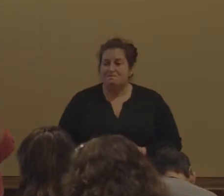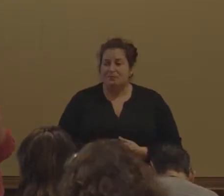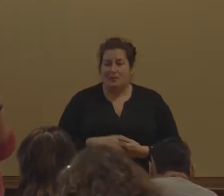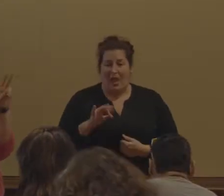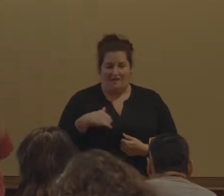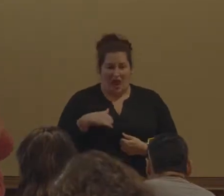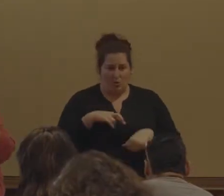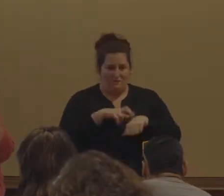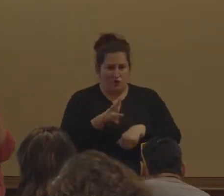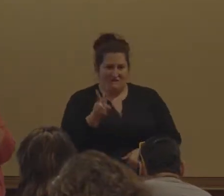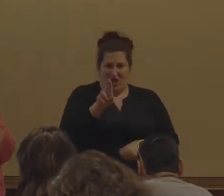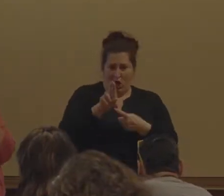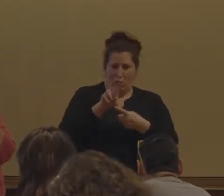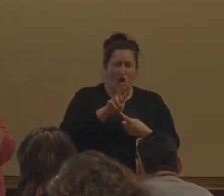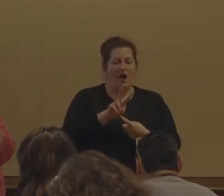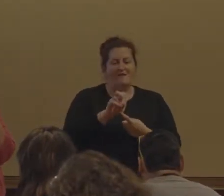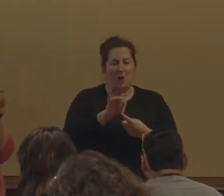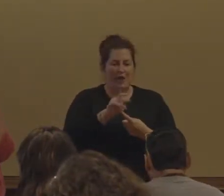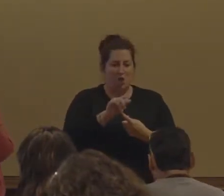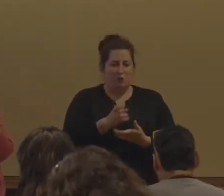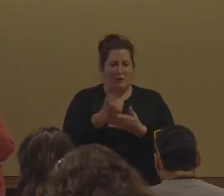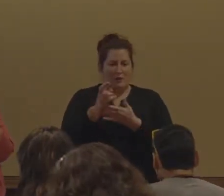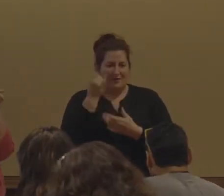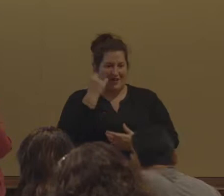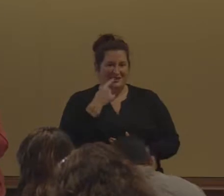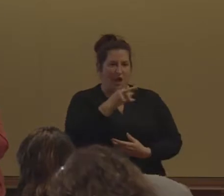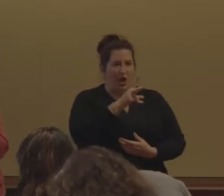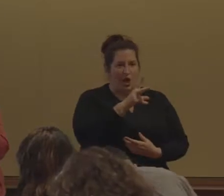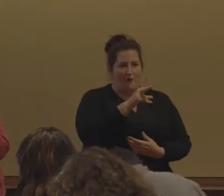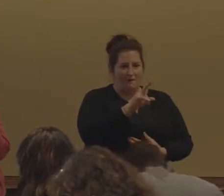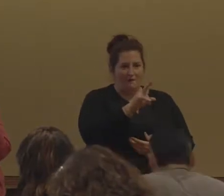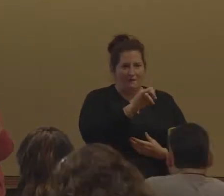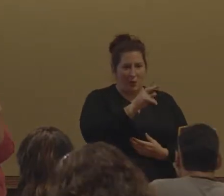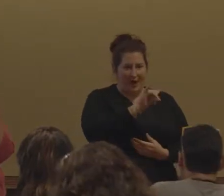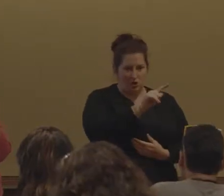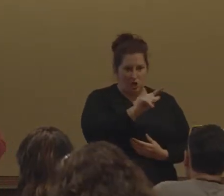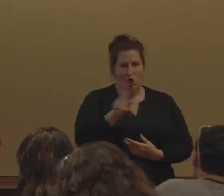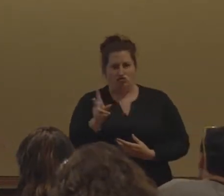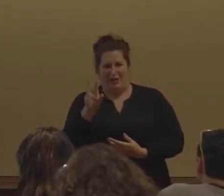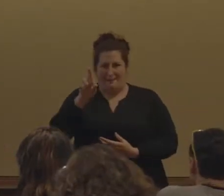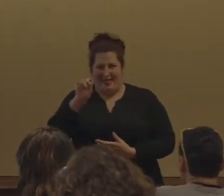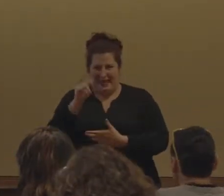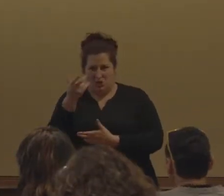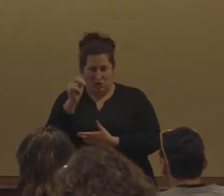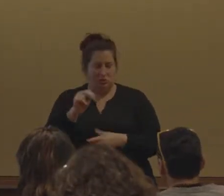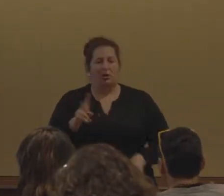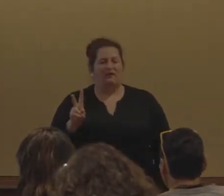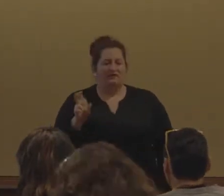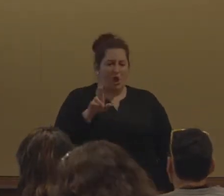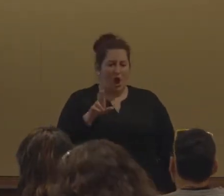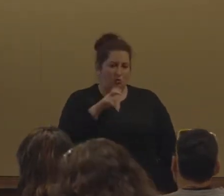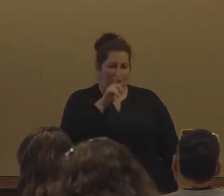if I refer to VR, that's voc rehab. If I say voc rehab, that's vocational rehabilitation. It's a mouthful. So we like to use a lot